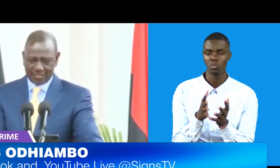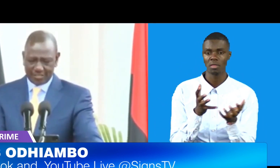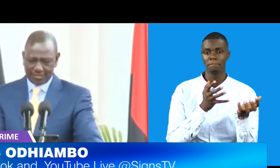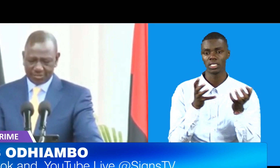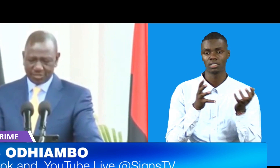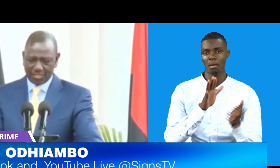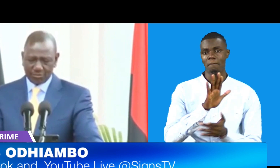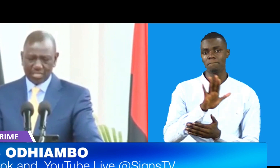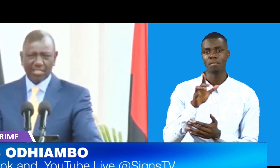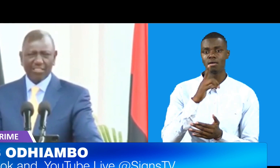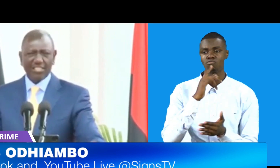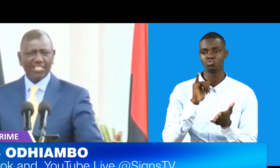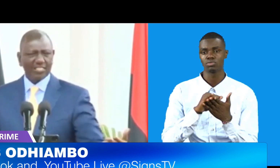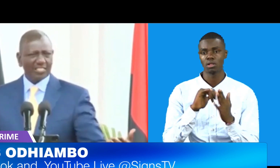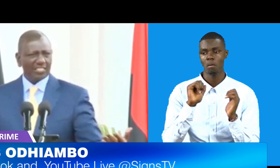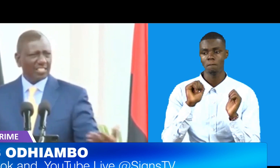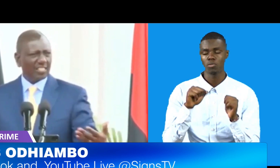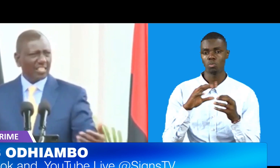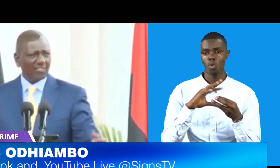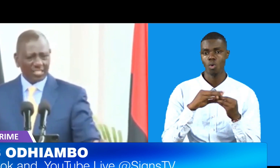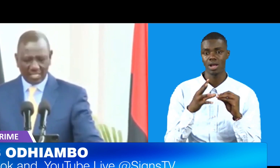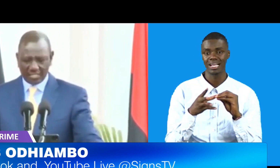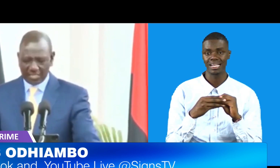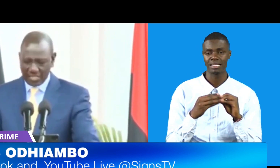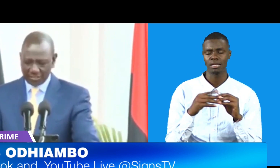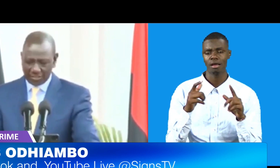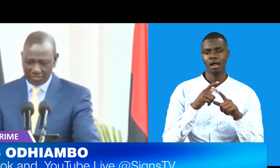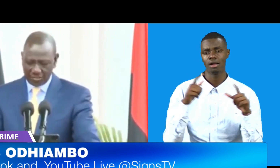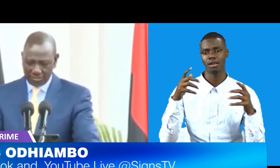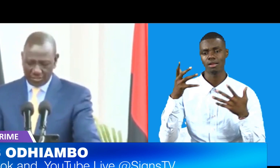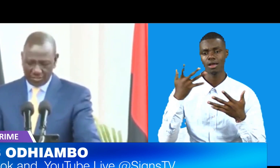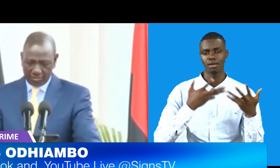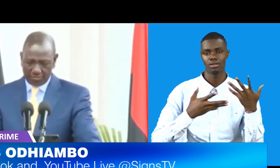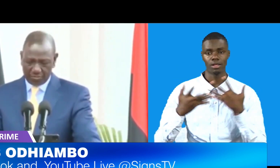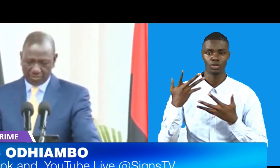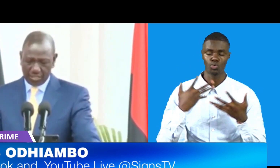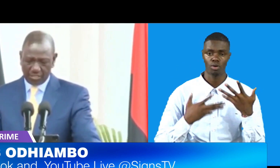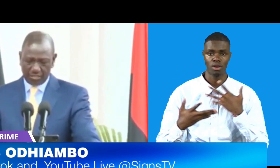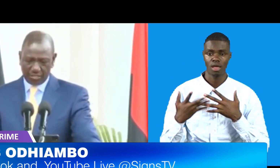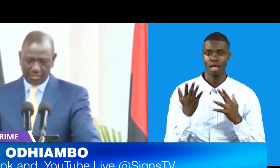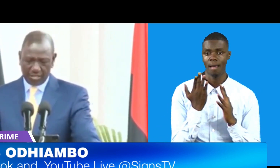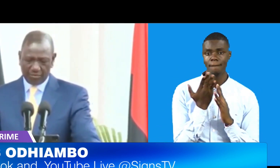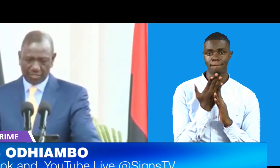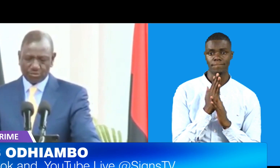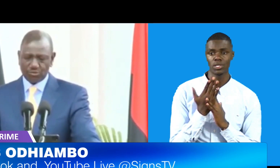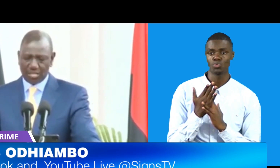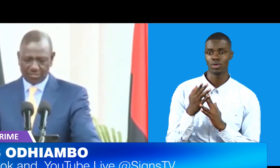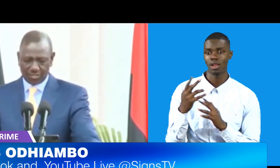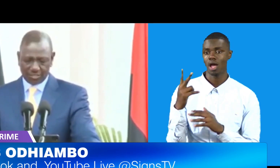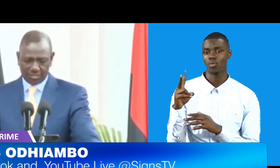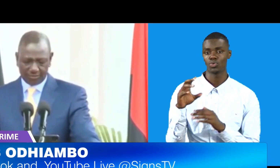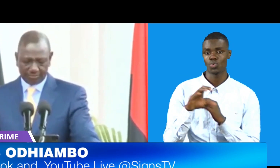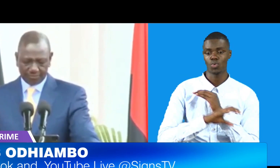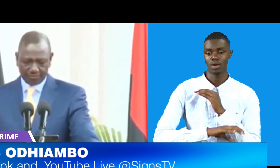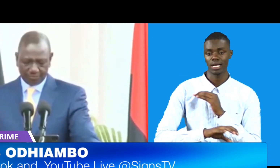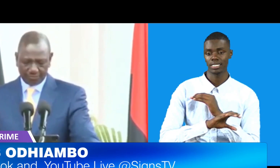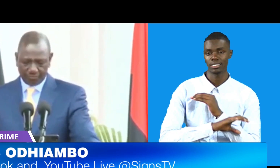businesses, so that we can create a greater interaction between our two